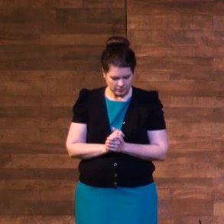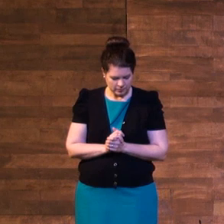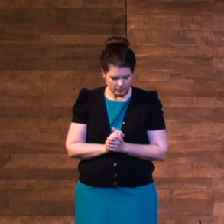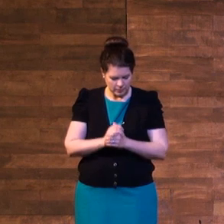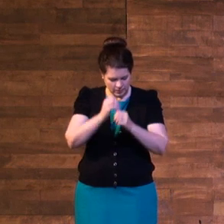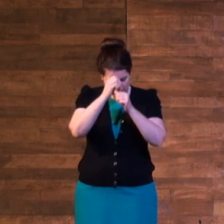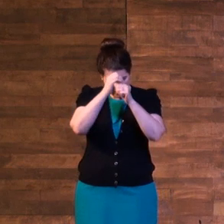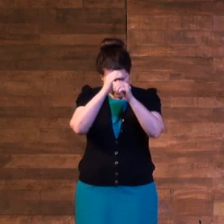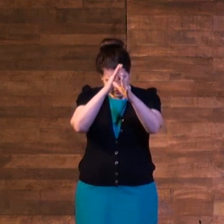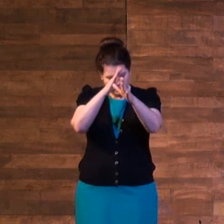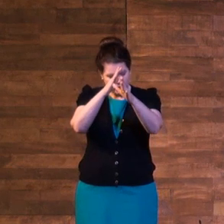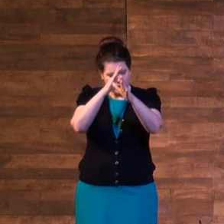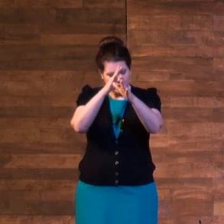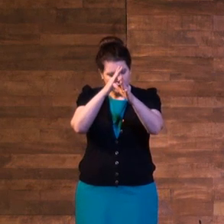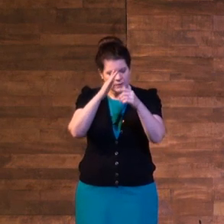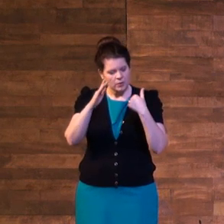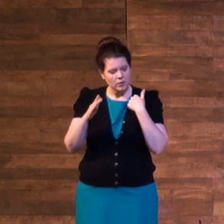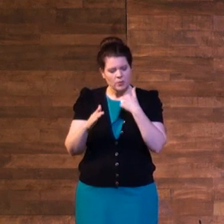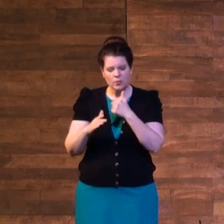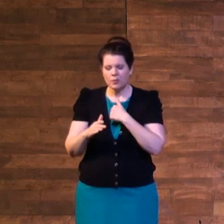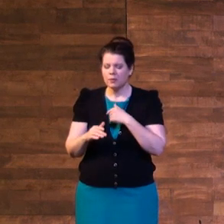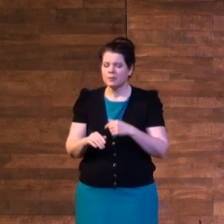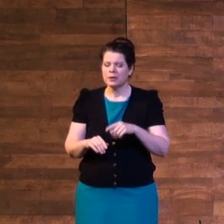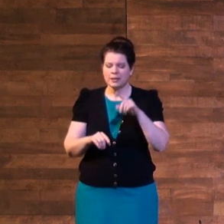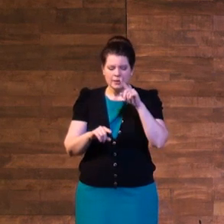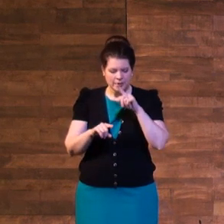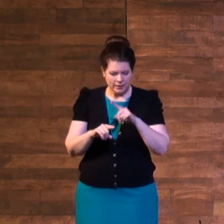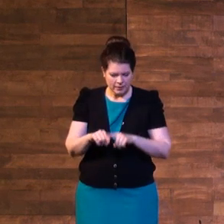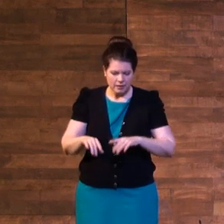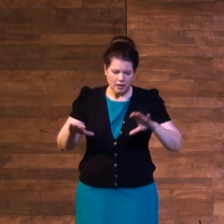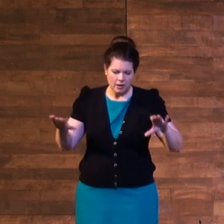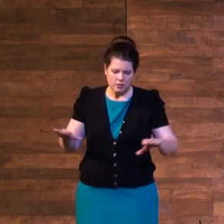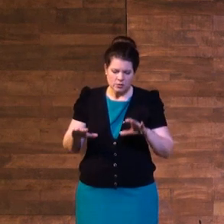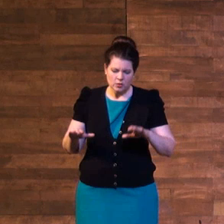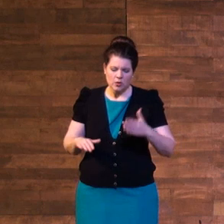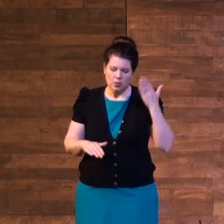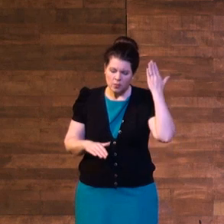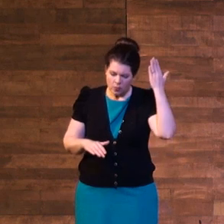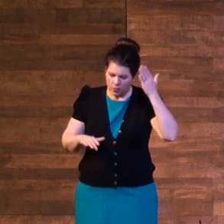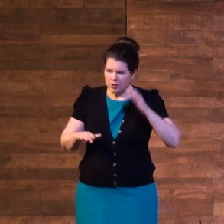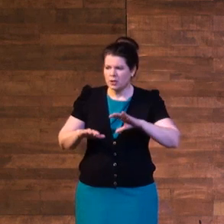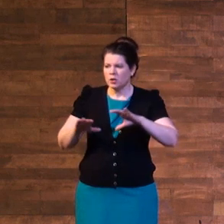Father, we acknowledge that we are unable to do what you do.